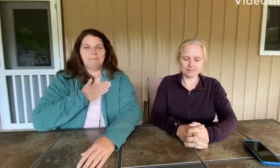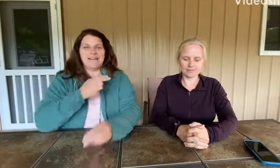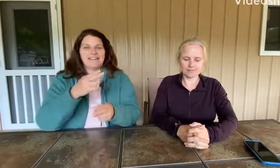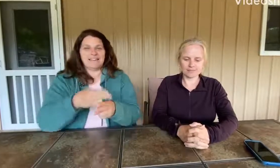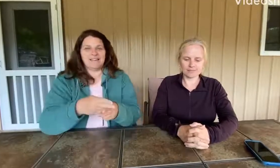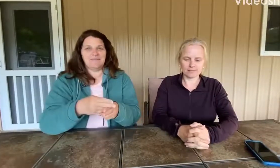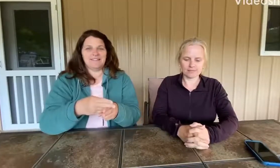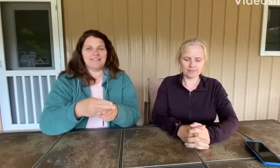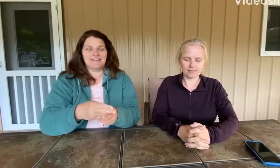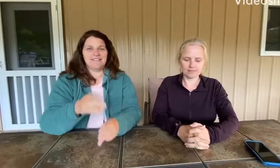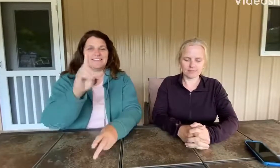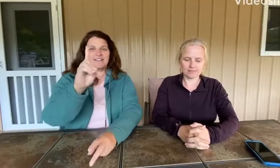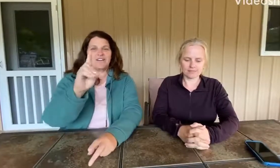My name is Dawn.